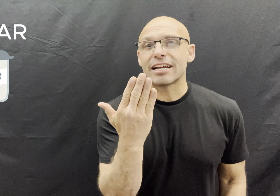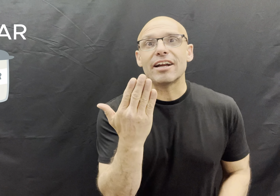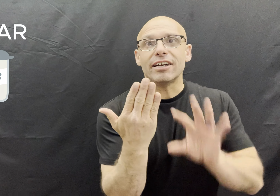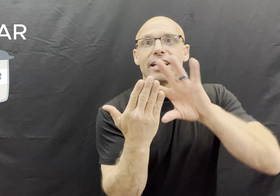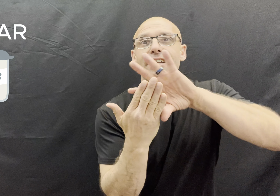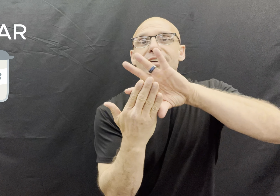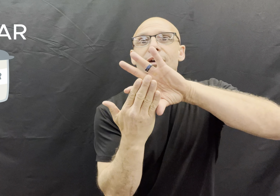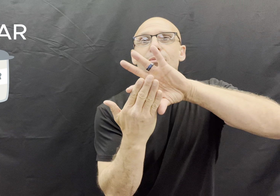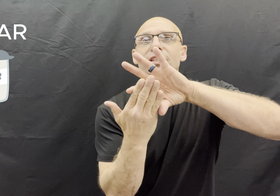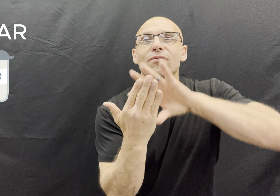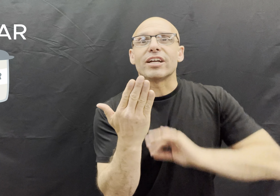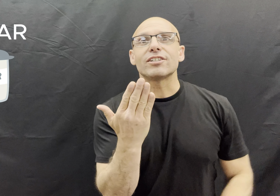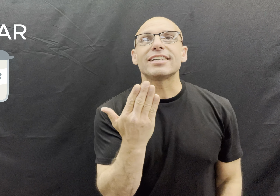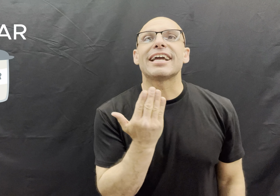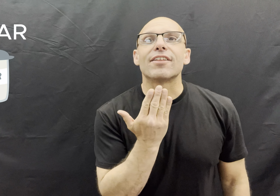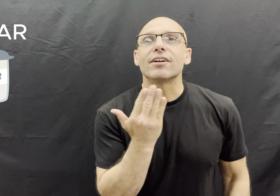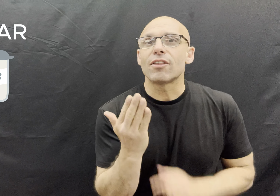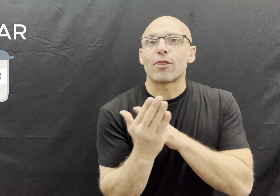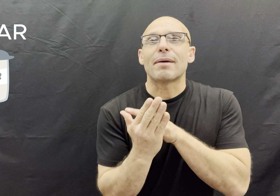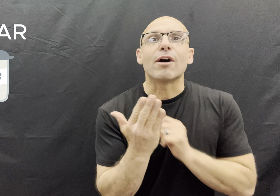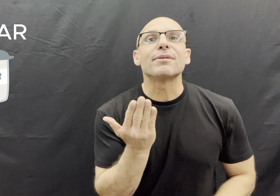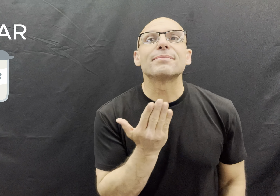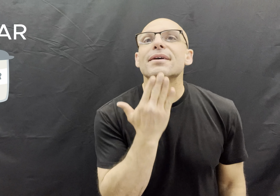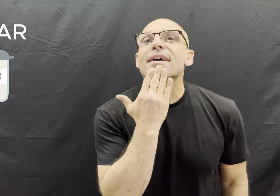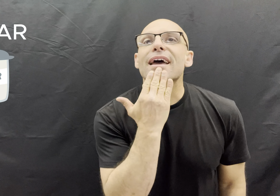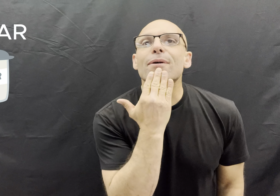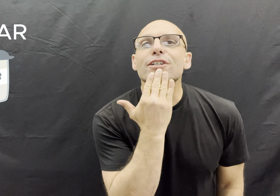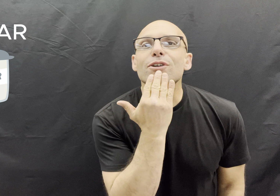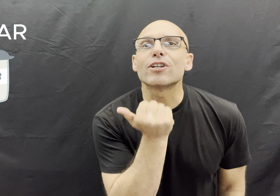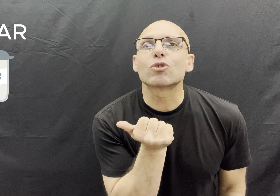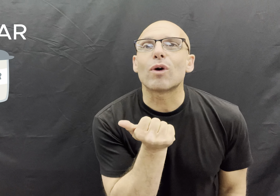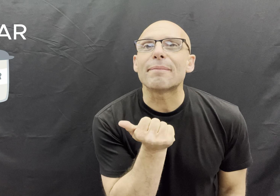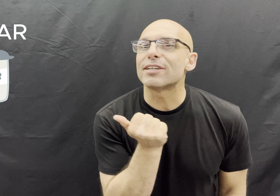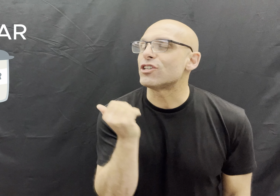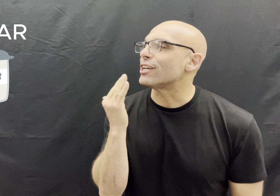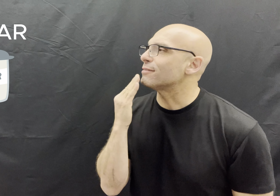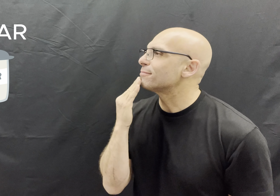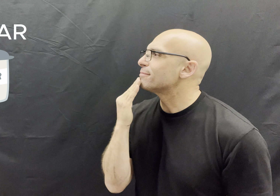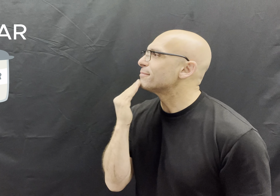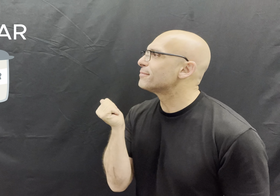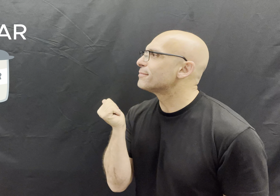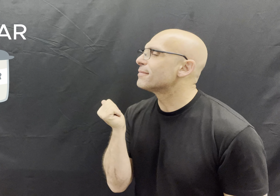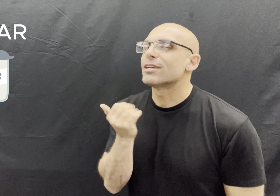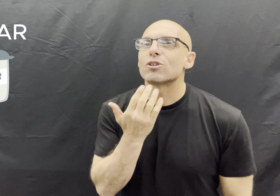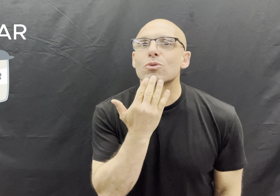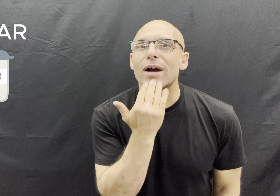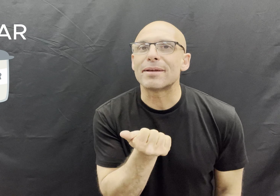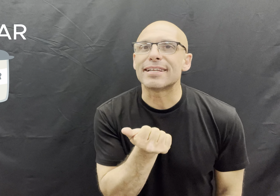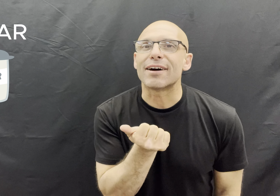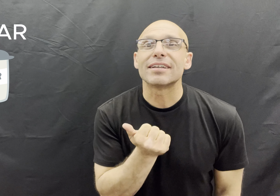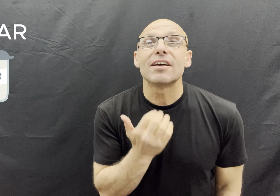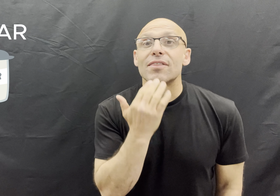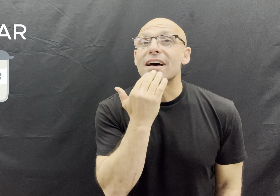entire hand, put the fingers together, thumb out, and we're just going to swipe the chin. Swipe it down. That